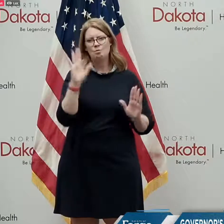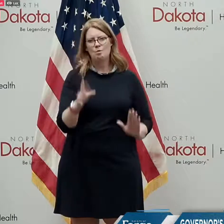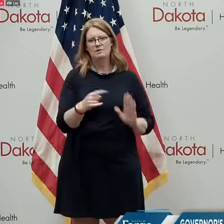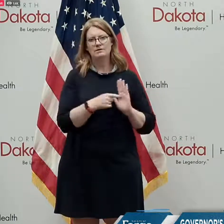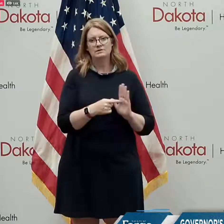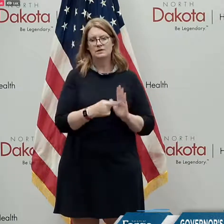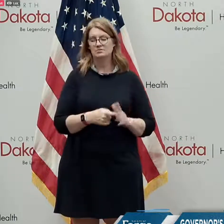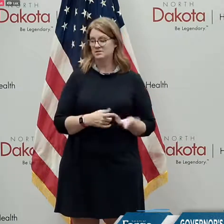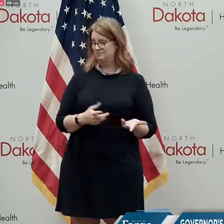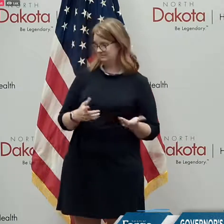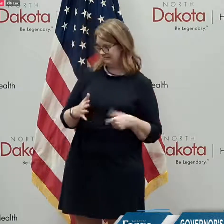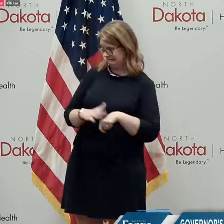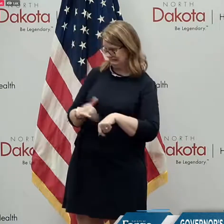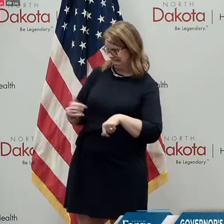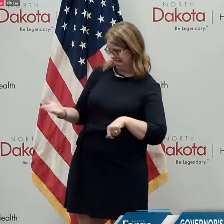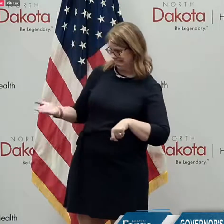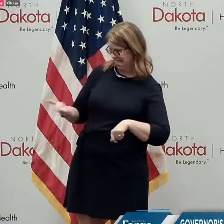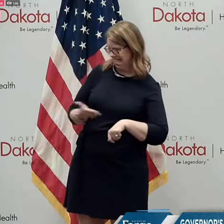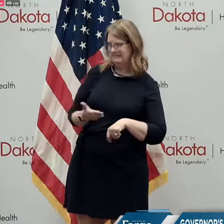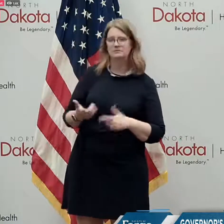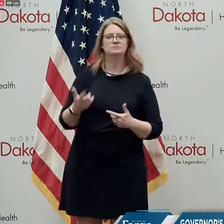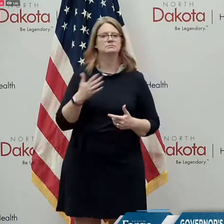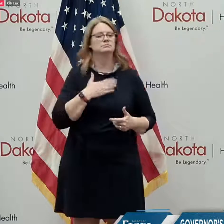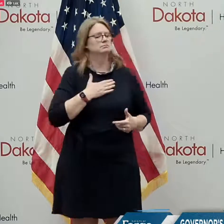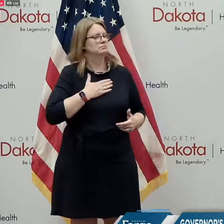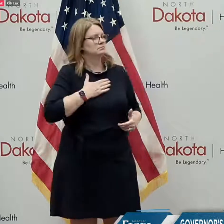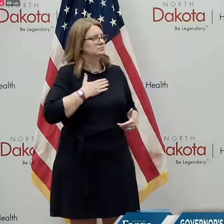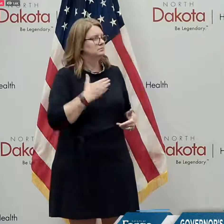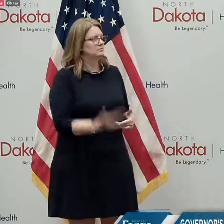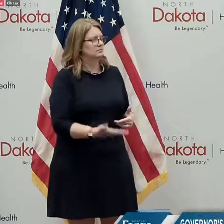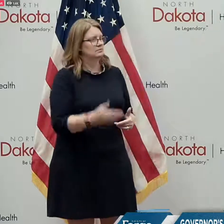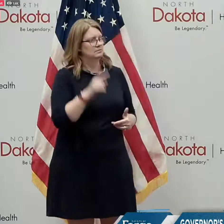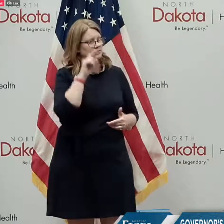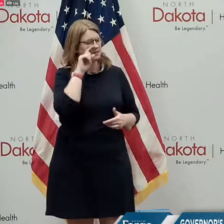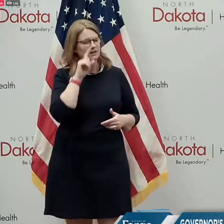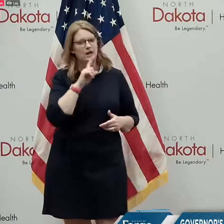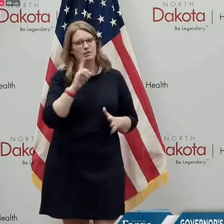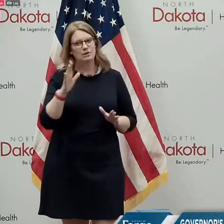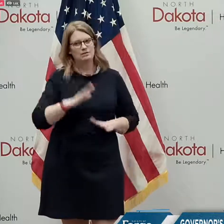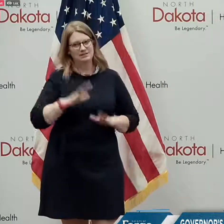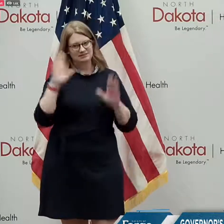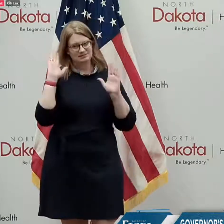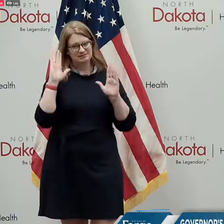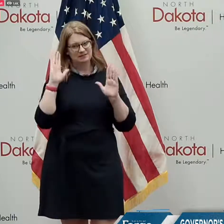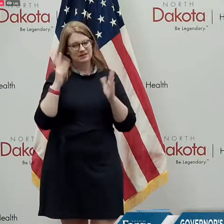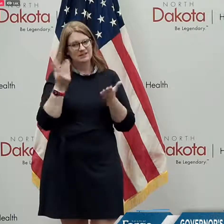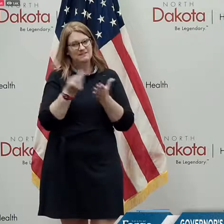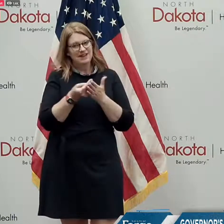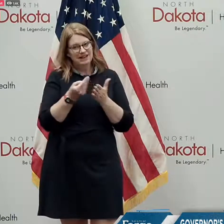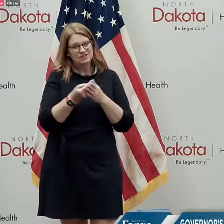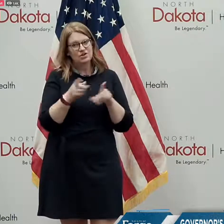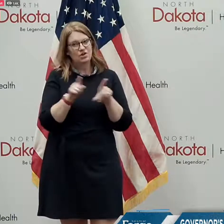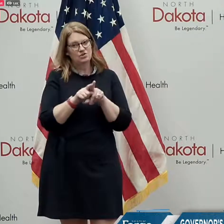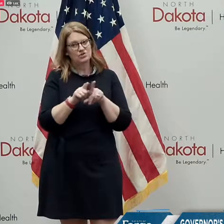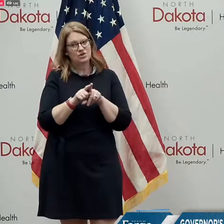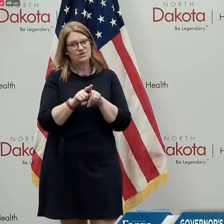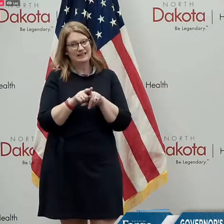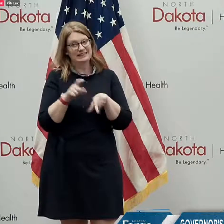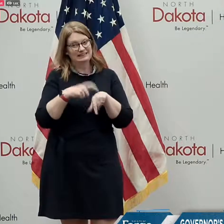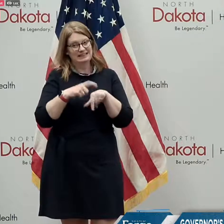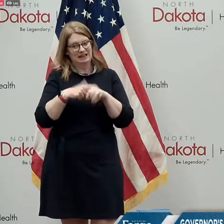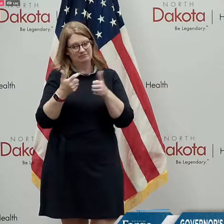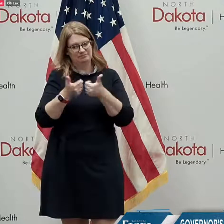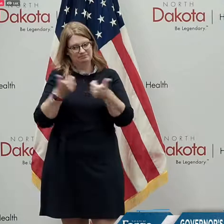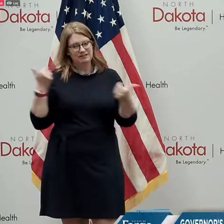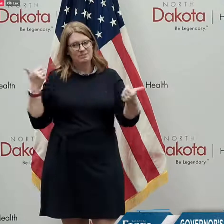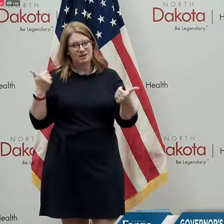step up, he did. He made a tremendous sacrifice financially and also in terms of time away from his family over the last